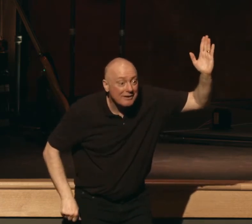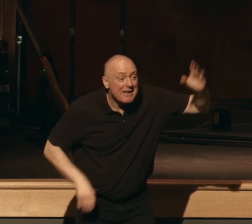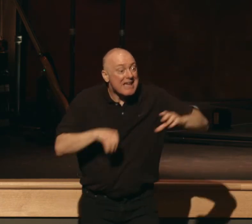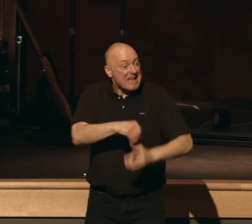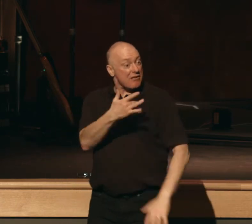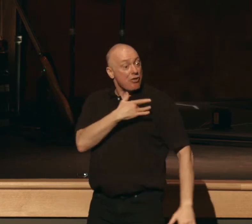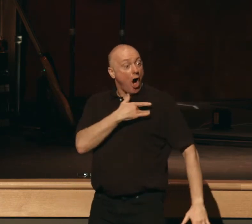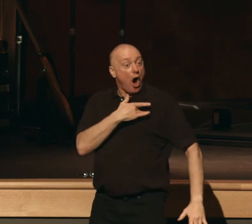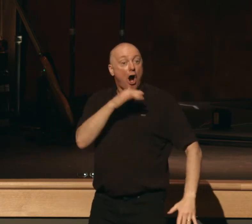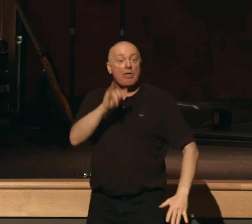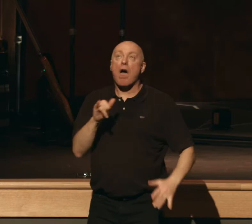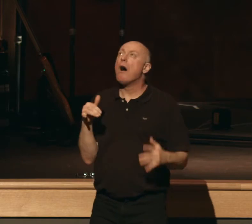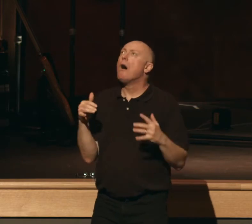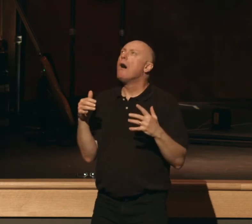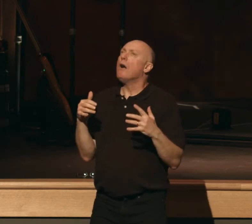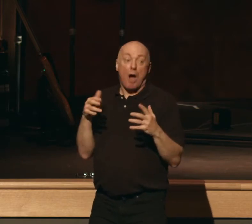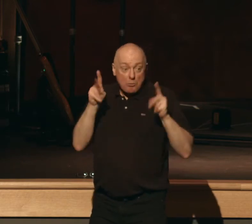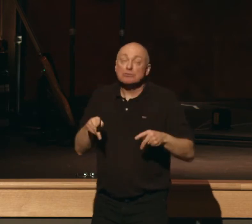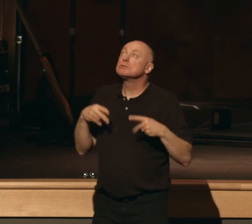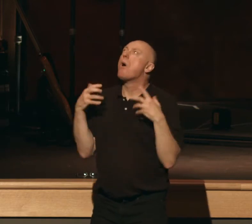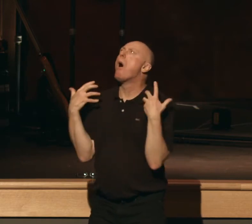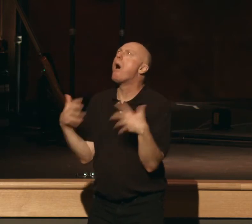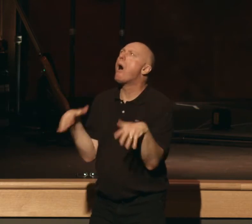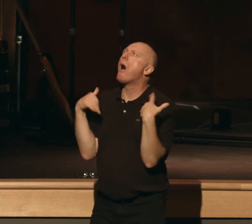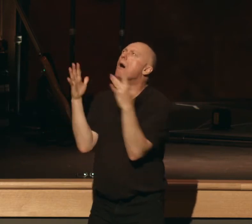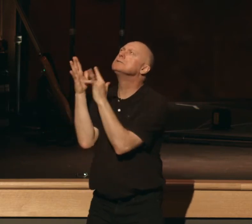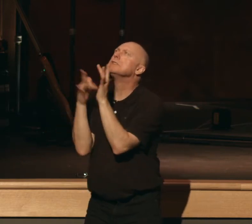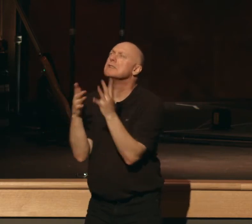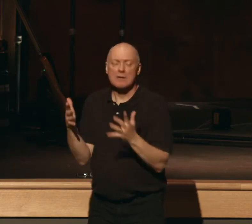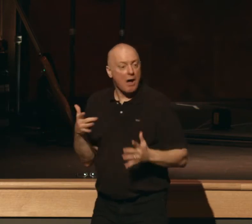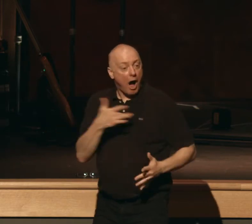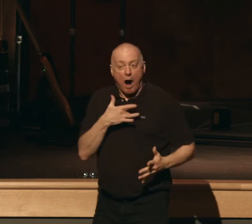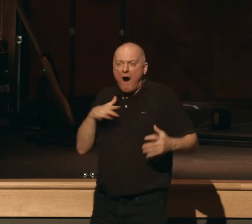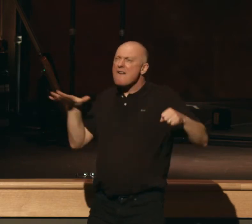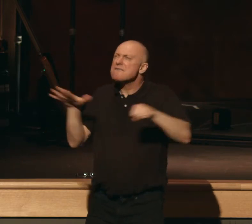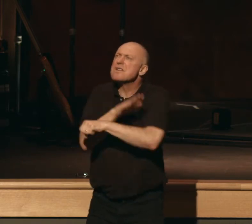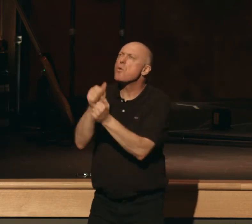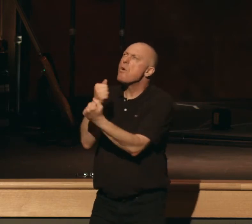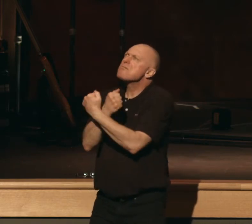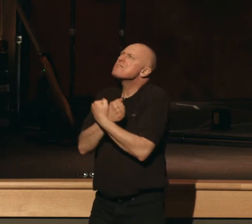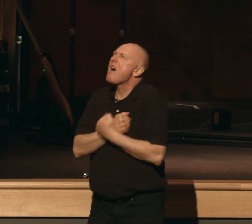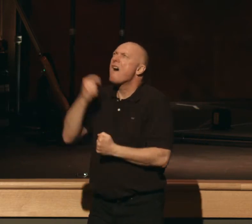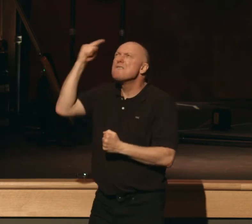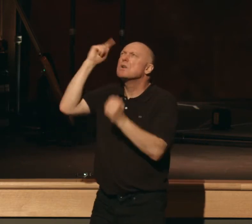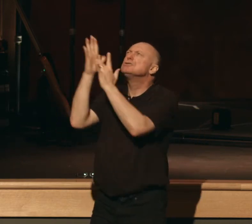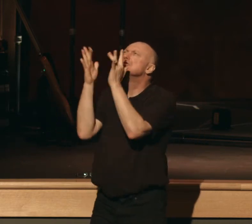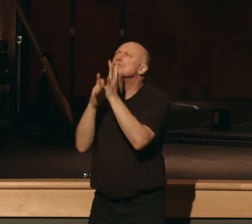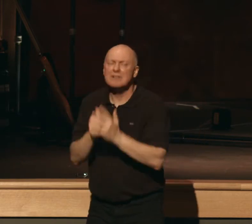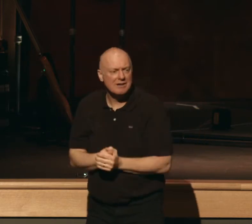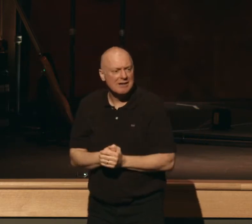the heart that is in awe of him, in the heart that is filled with love for